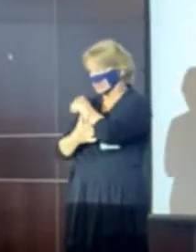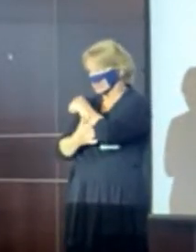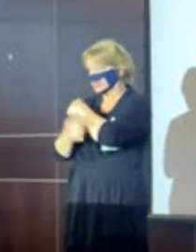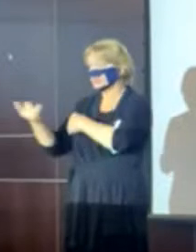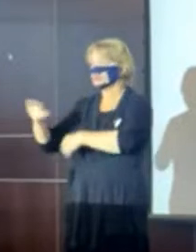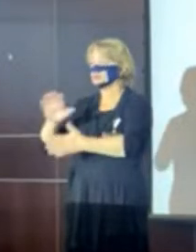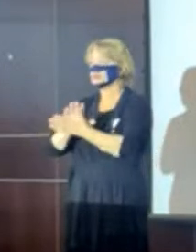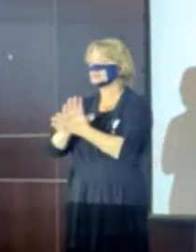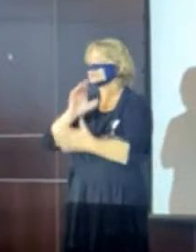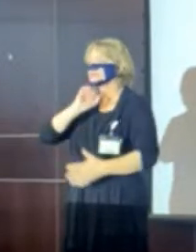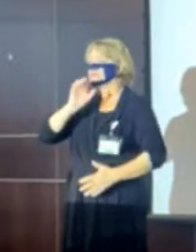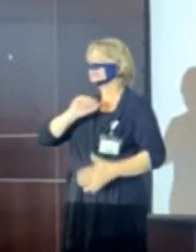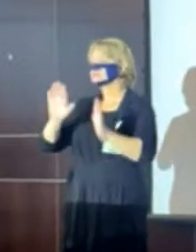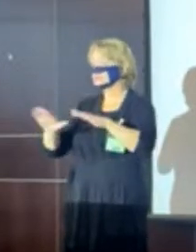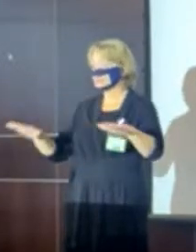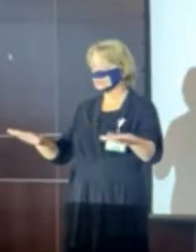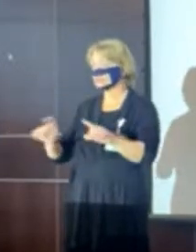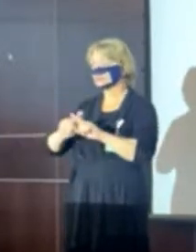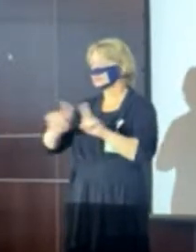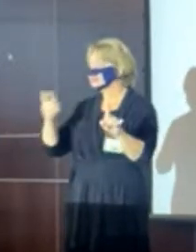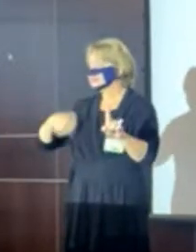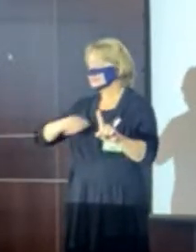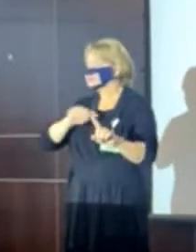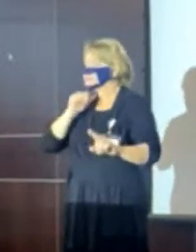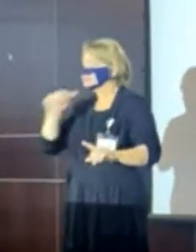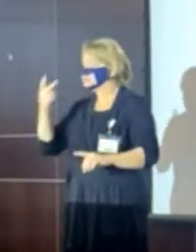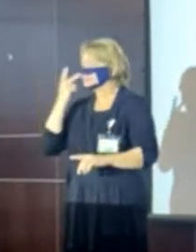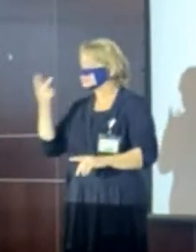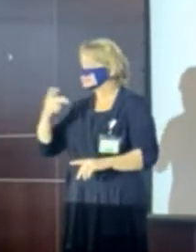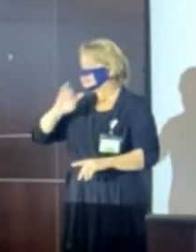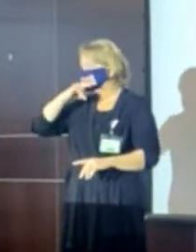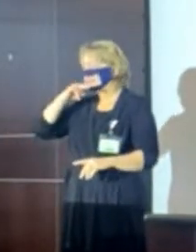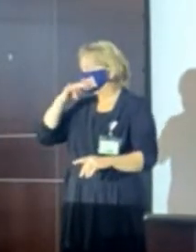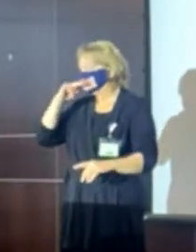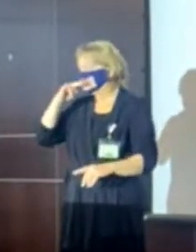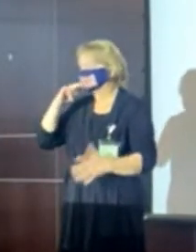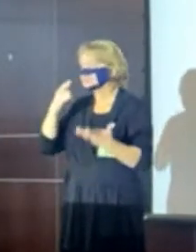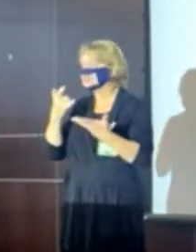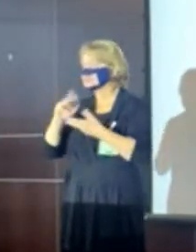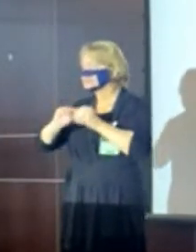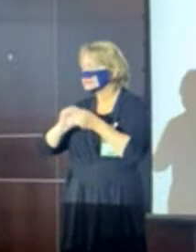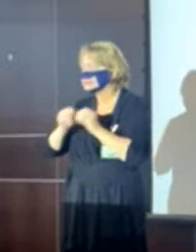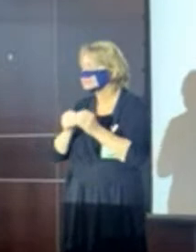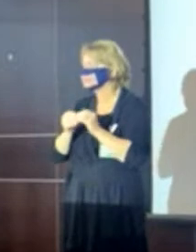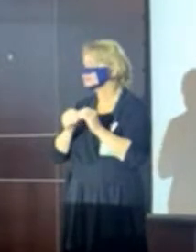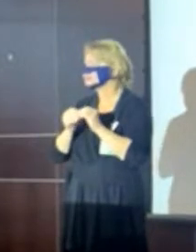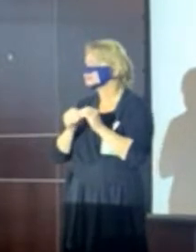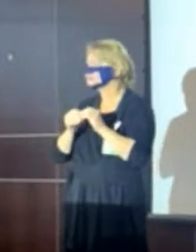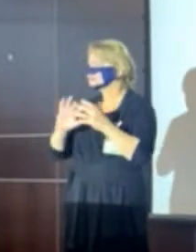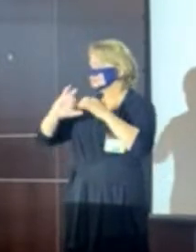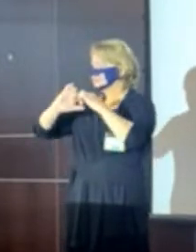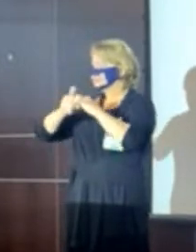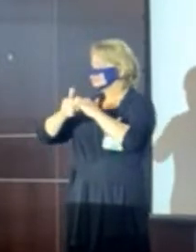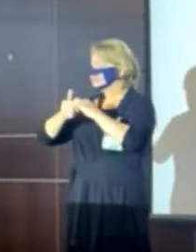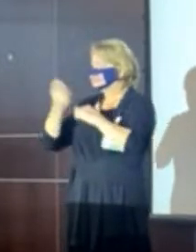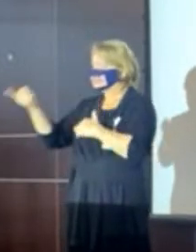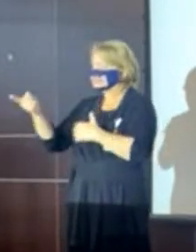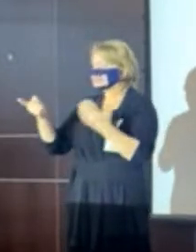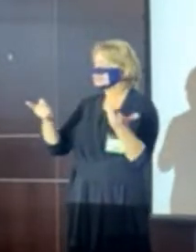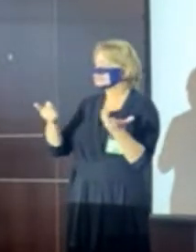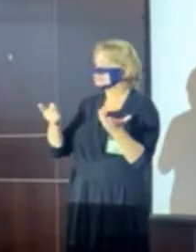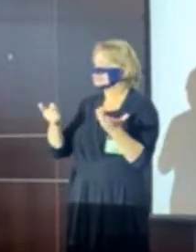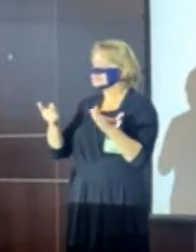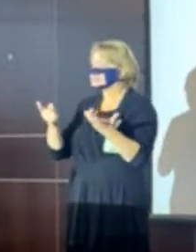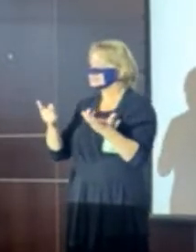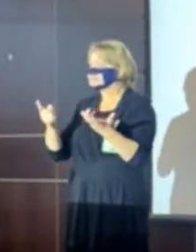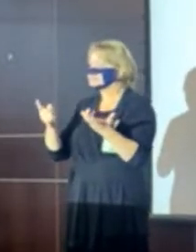school-age children. But we don't see the pediatric numbers. I'm just wondering, how does that translate in terms of the patients that